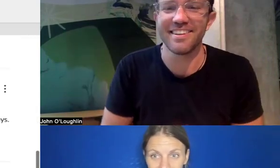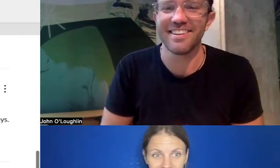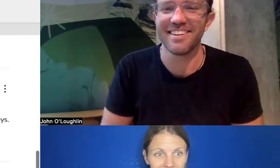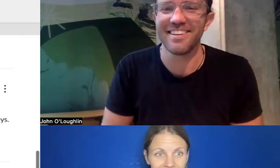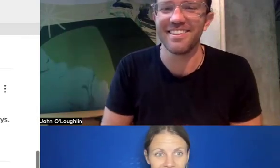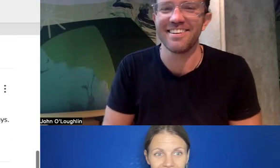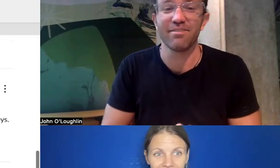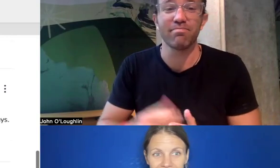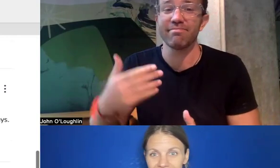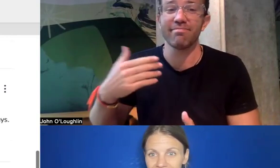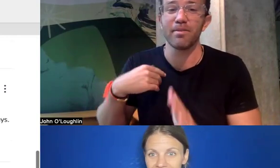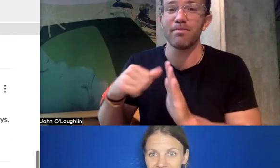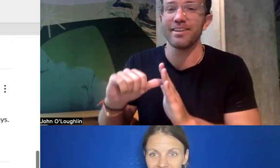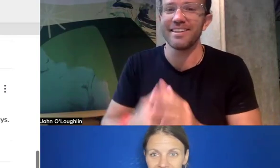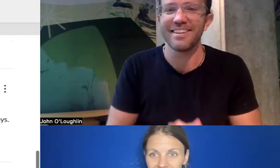Great.